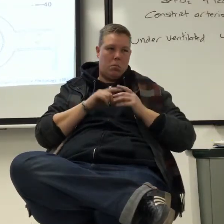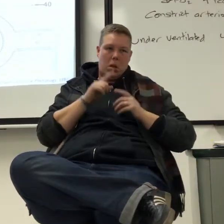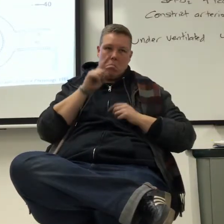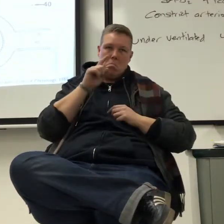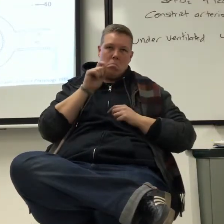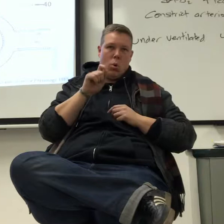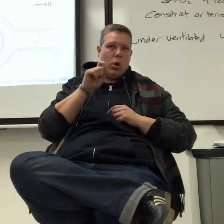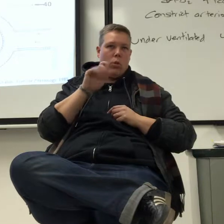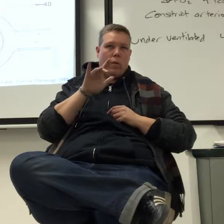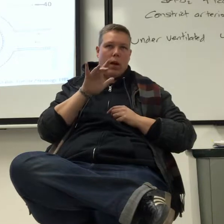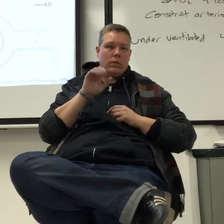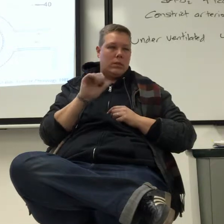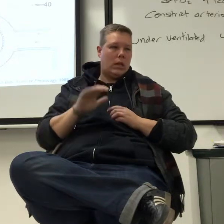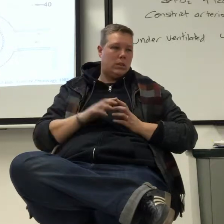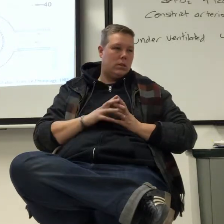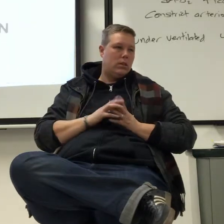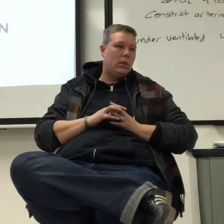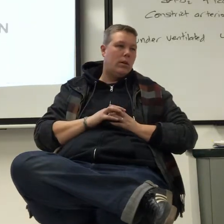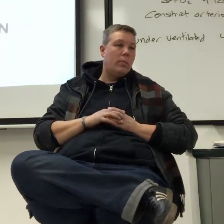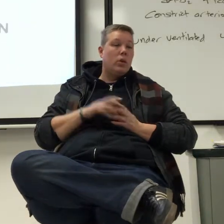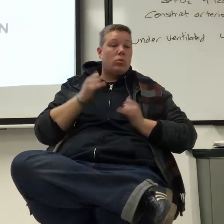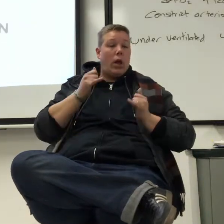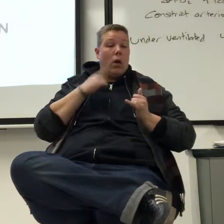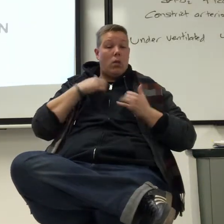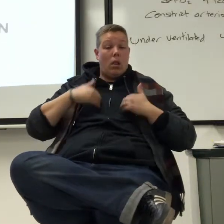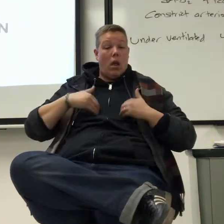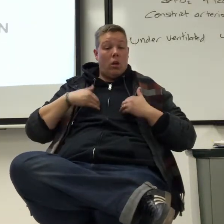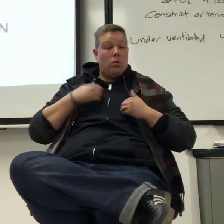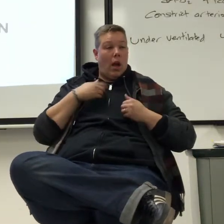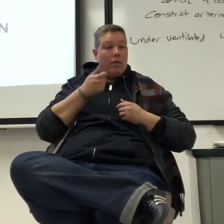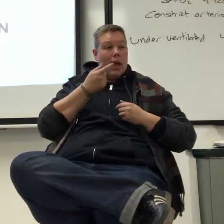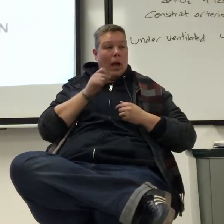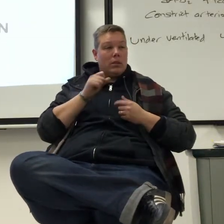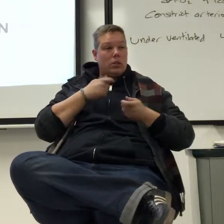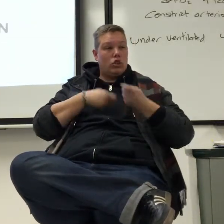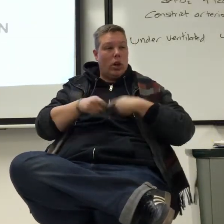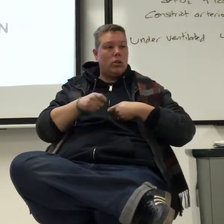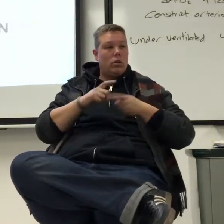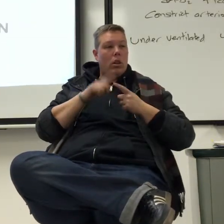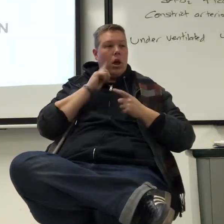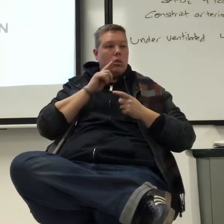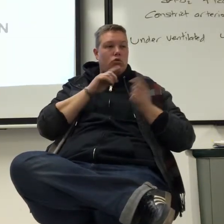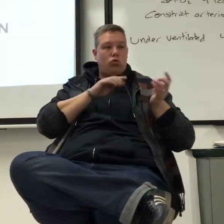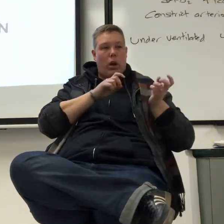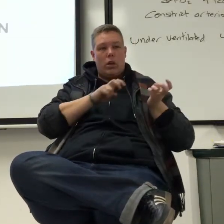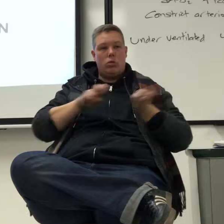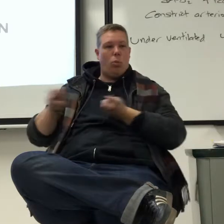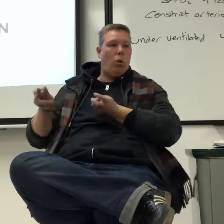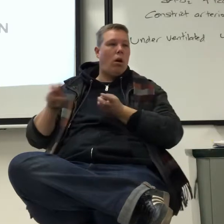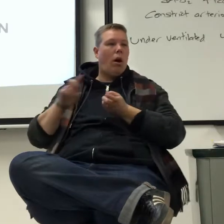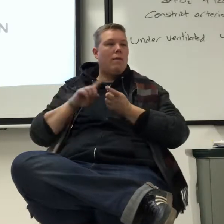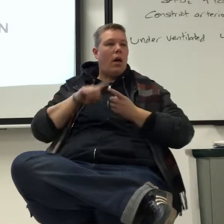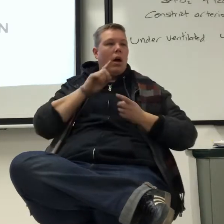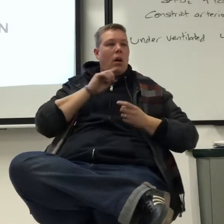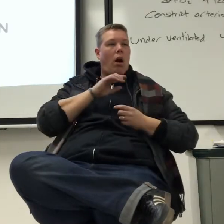All right, so now that you have gas exchange at the lung, transport of oxygen and CO2, I want to talk about that